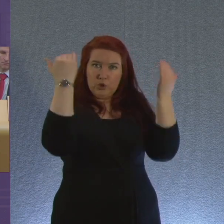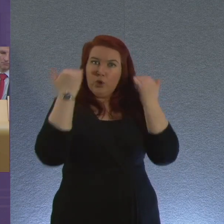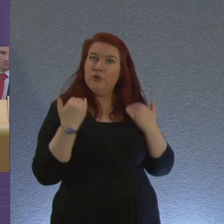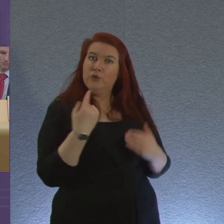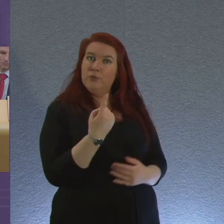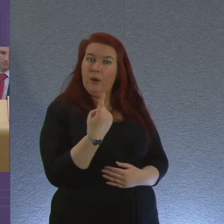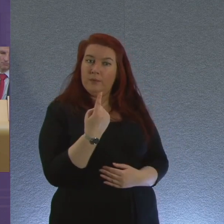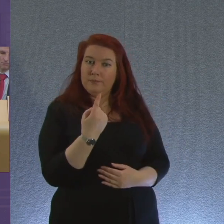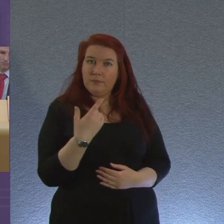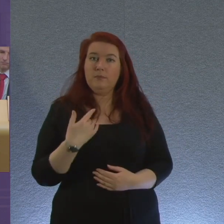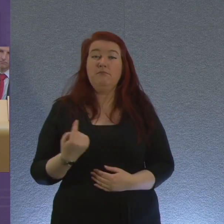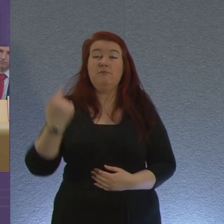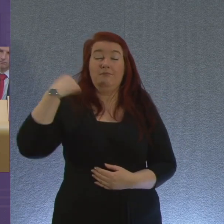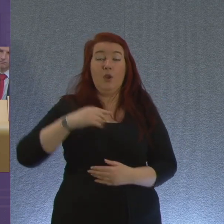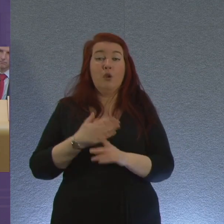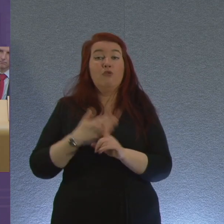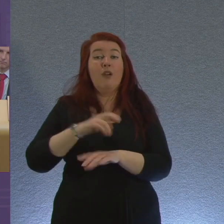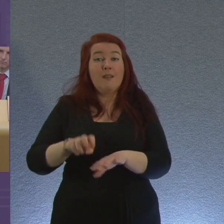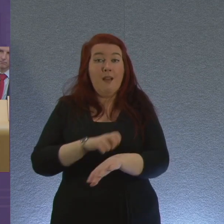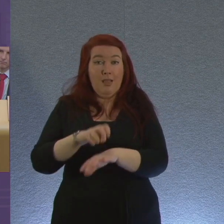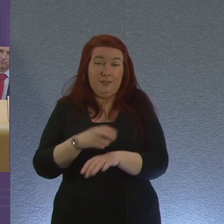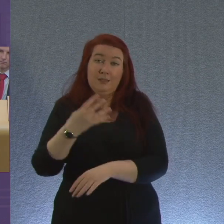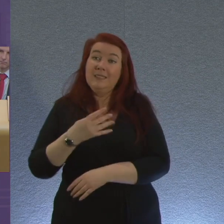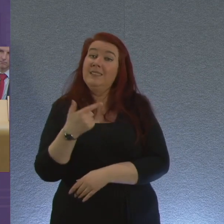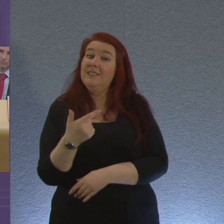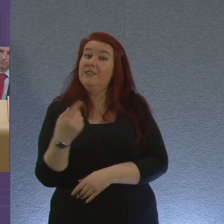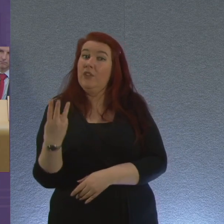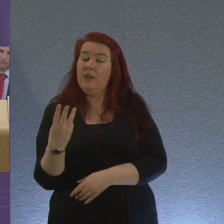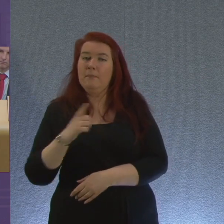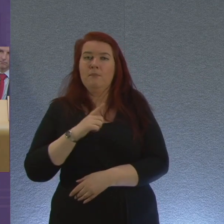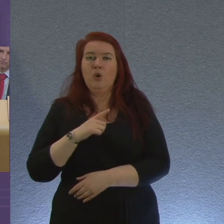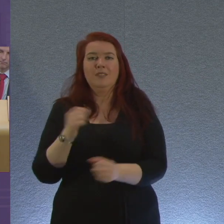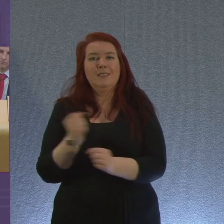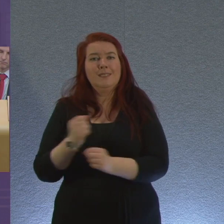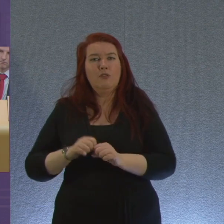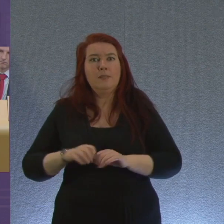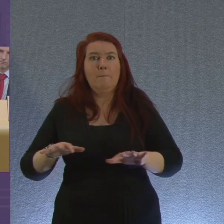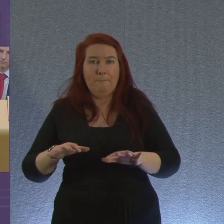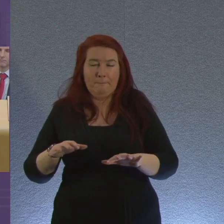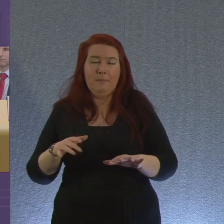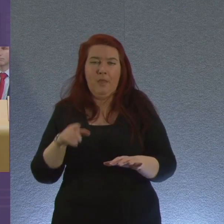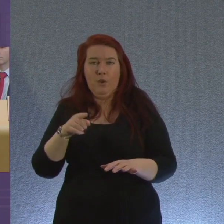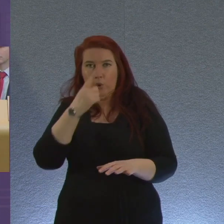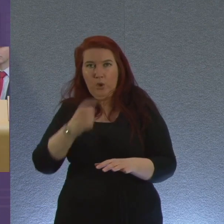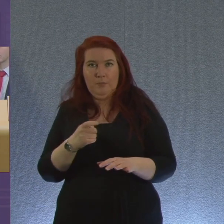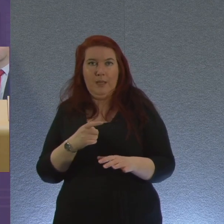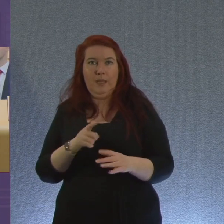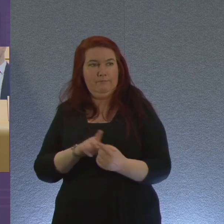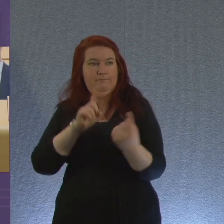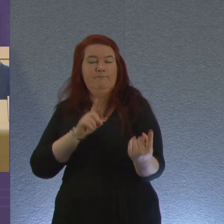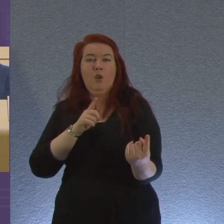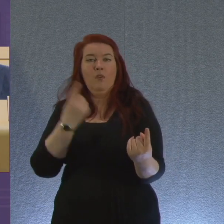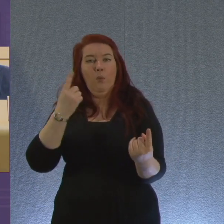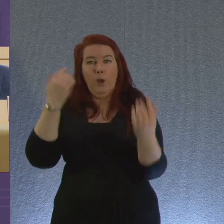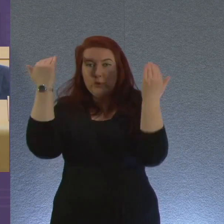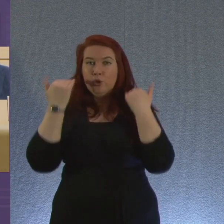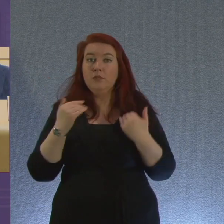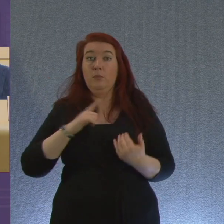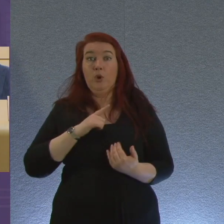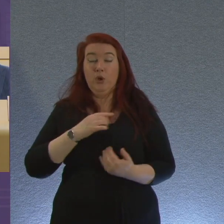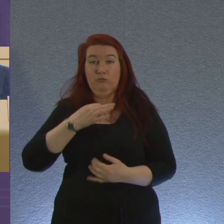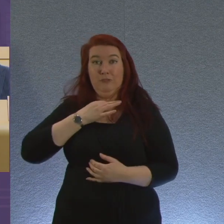diplock courts were created in Northern Ireland in 1973 so that terrorism offences could be tried in front of a judge because of risk of reprisal or tampering